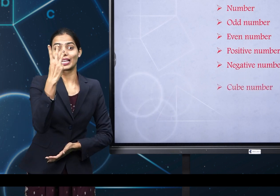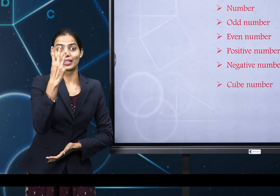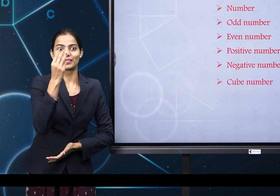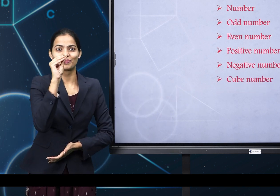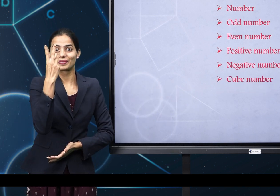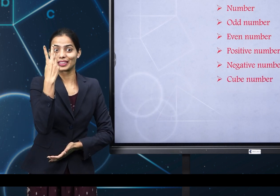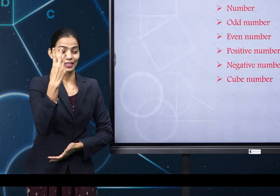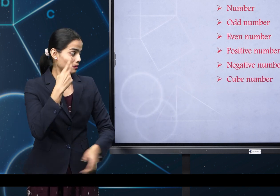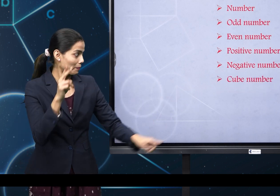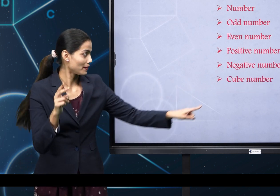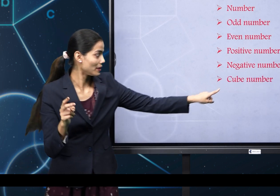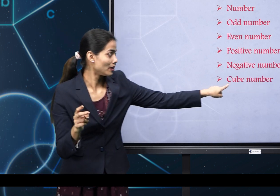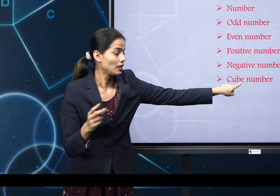cube number,